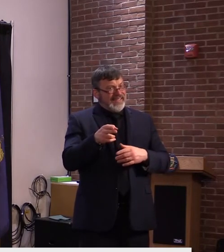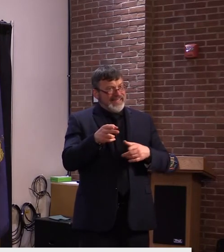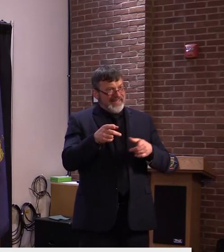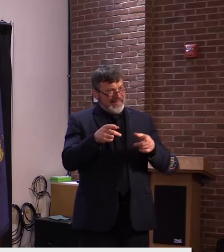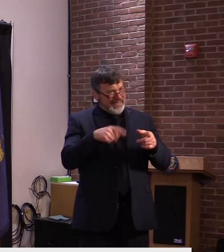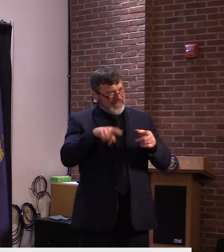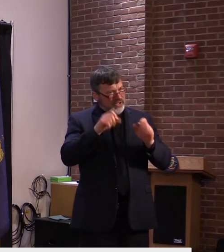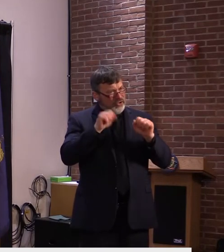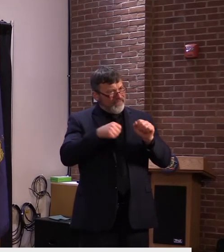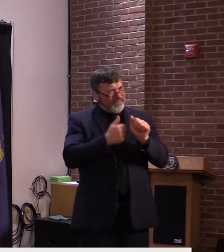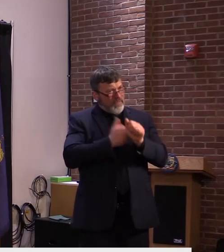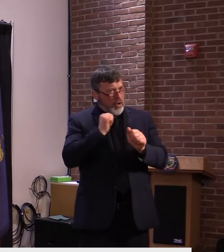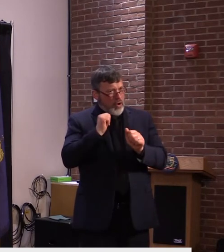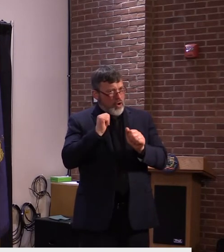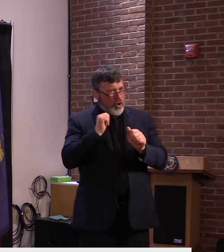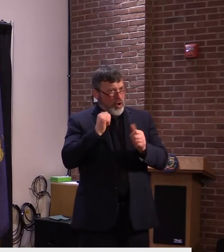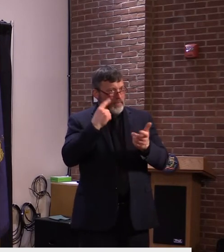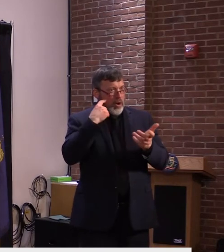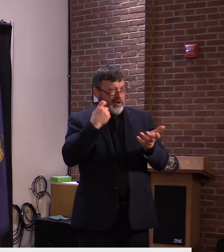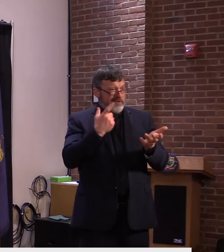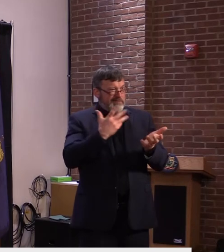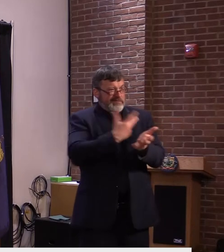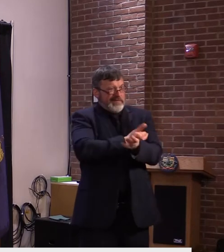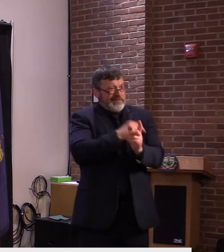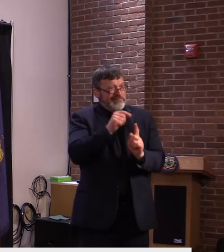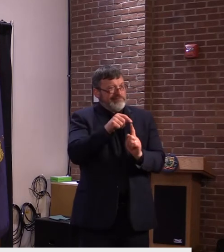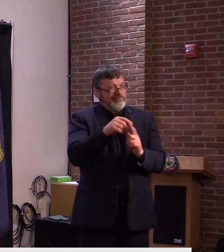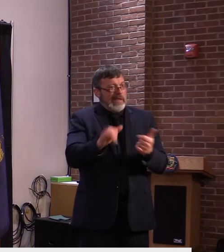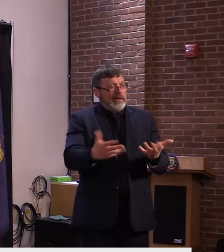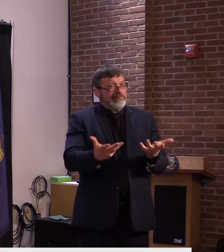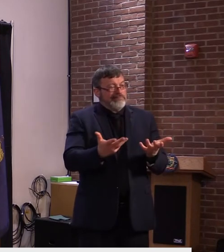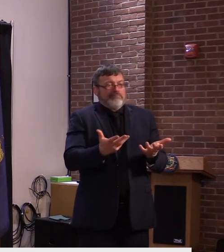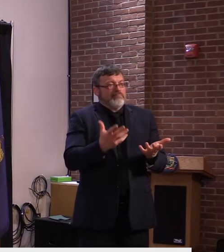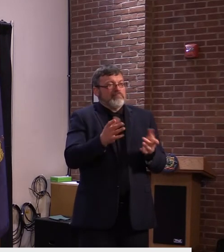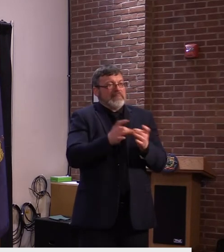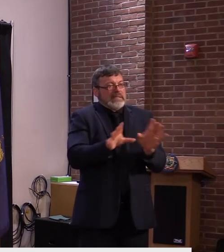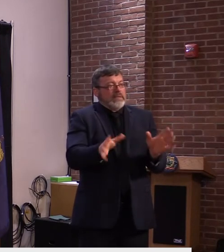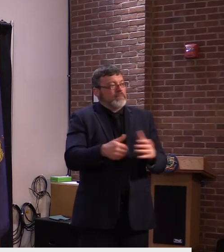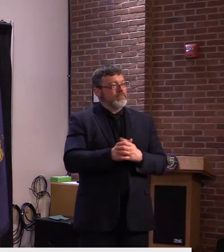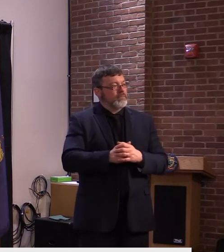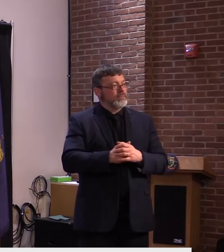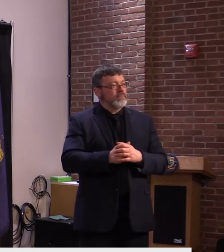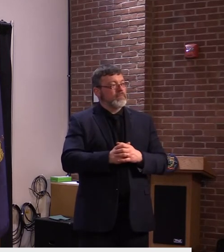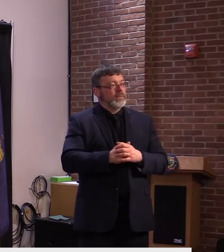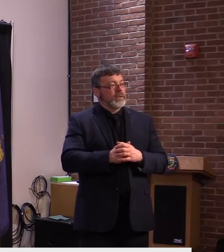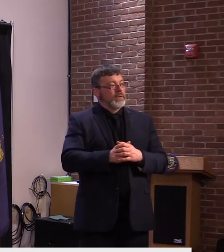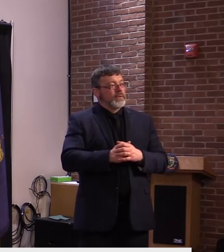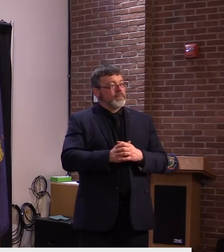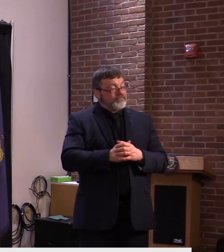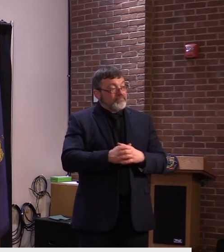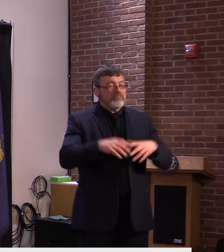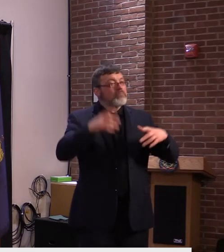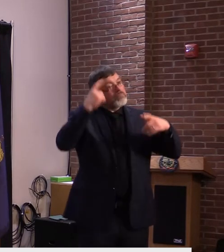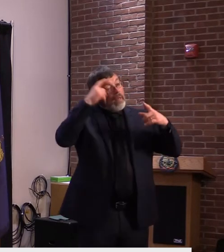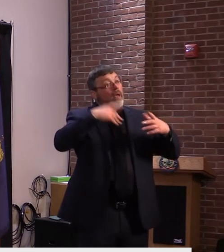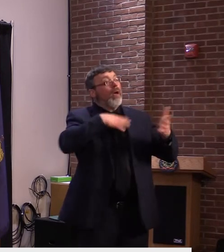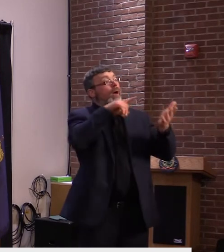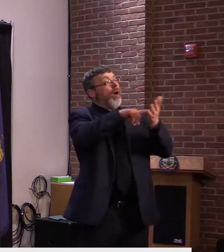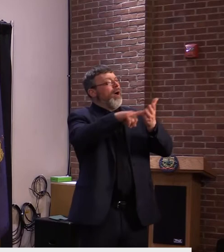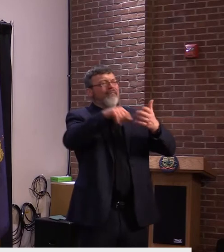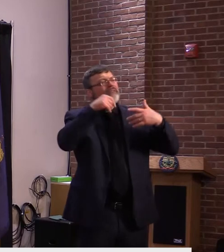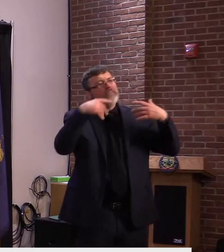have, obviously, reports on this. We usually accumulate, you know, a number of cases and